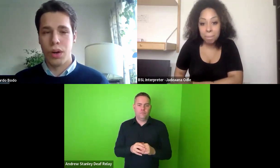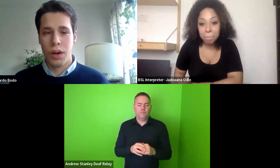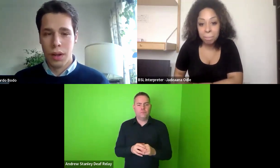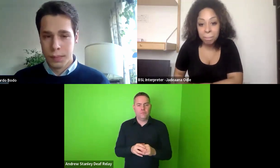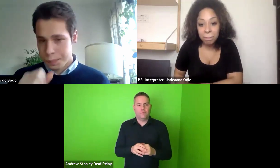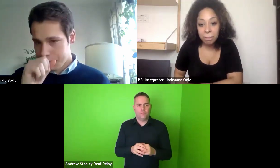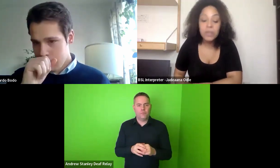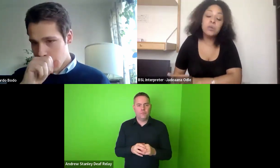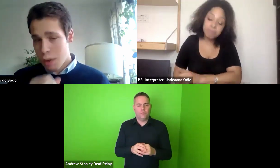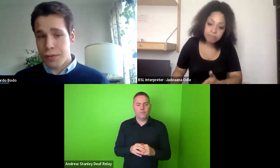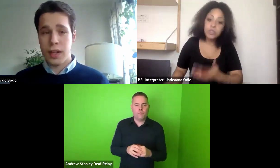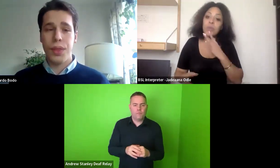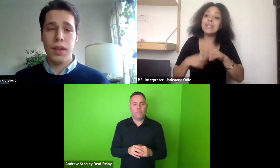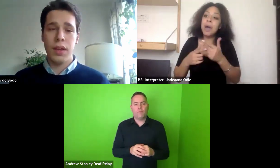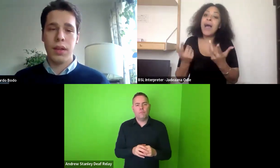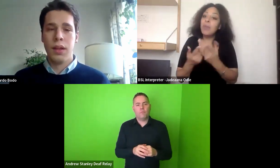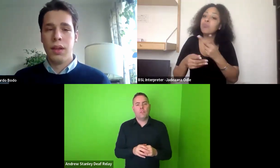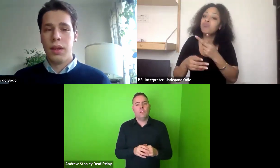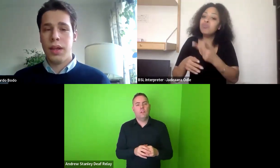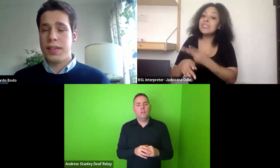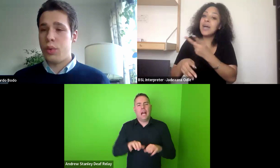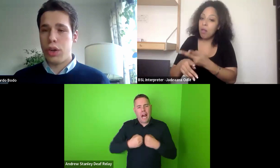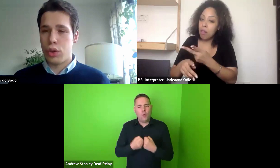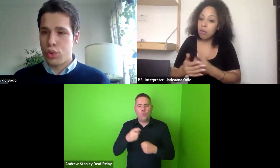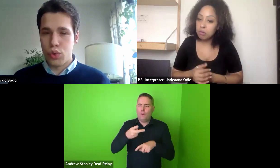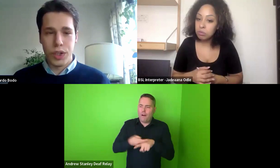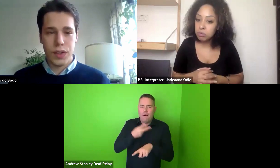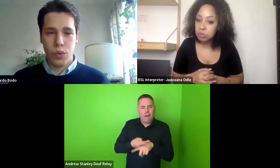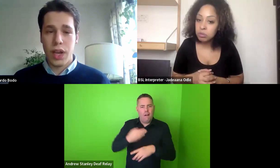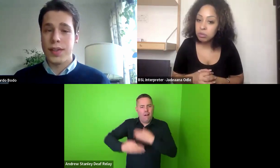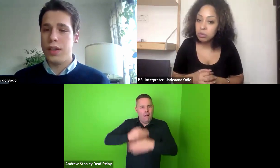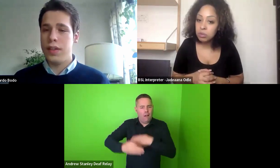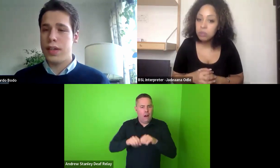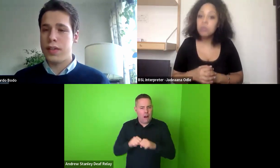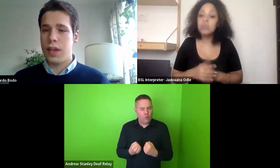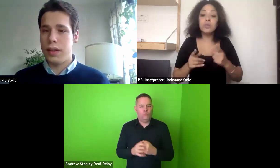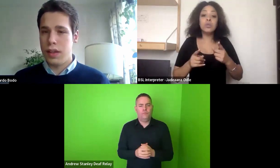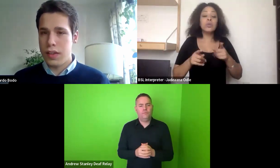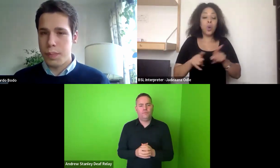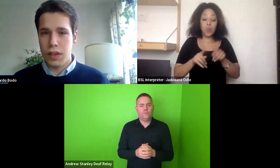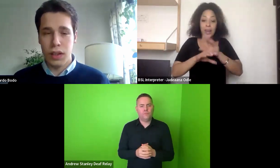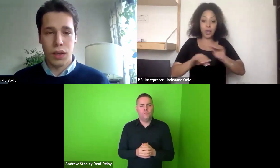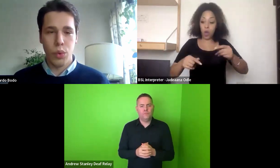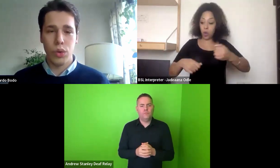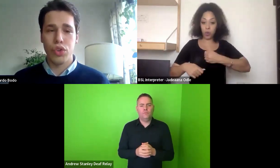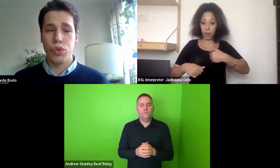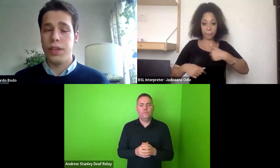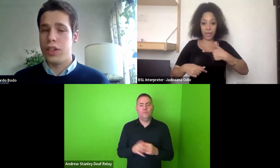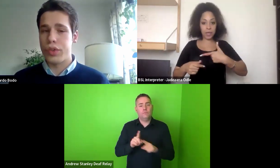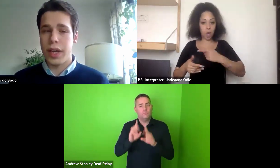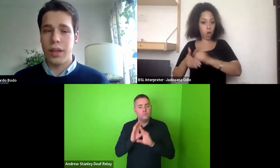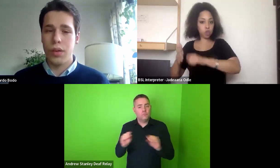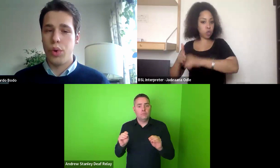product anymore. One final thing is that we are not consumers, we are citizens, and in this meeting we are